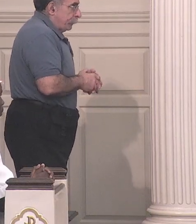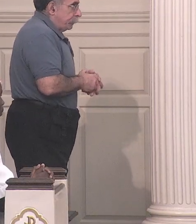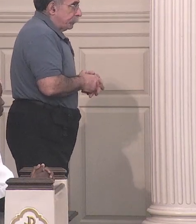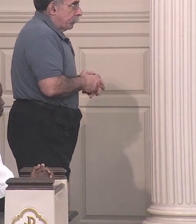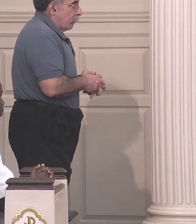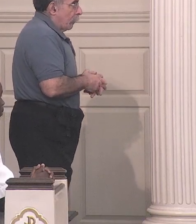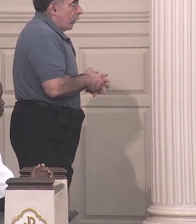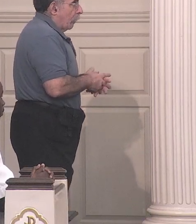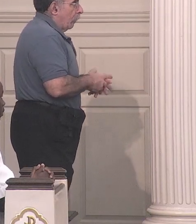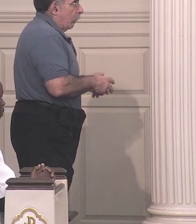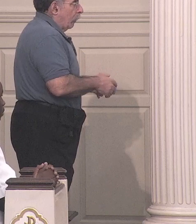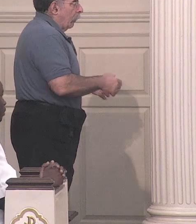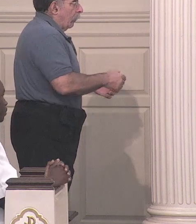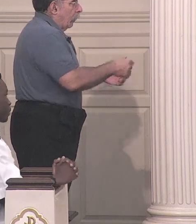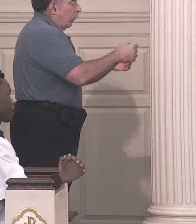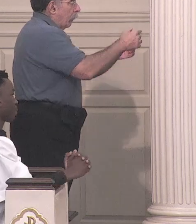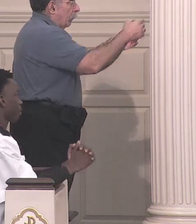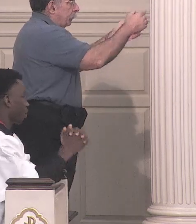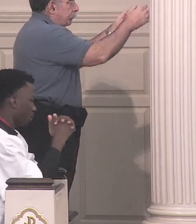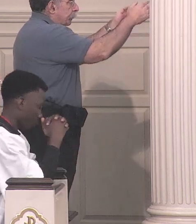persecuti sunt me,